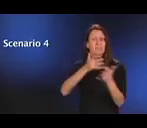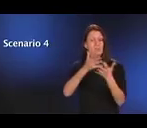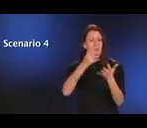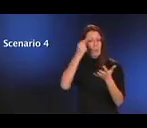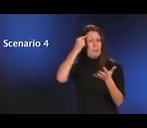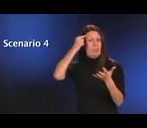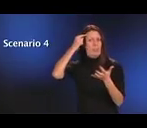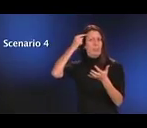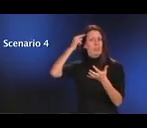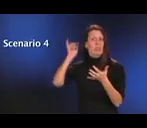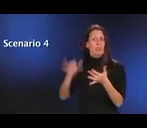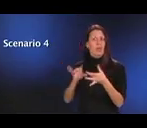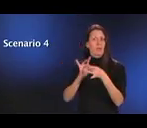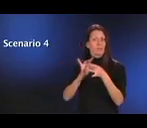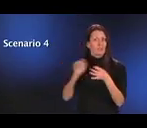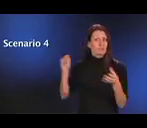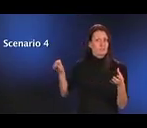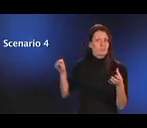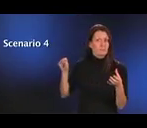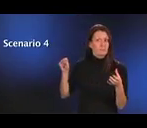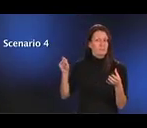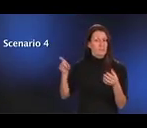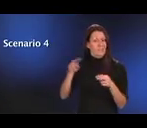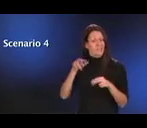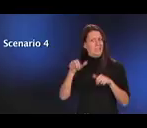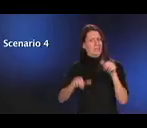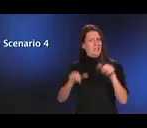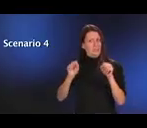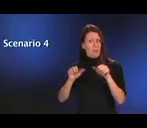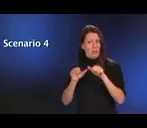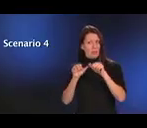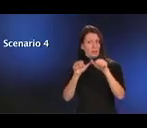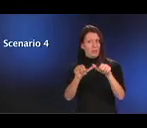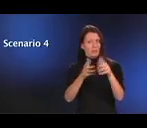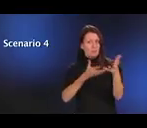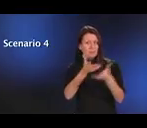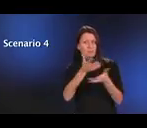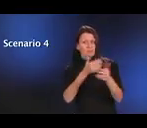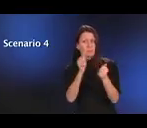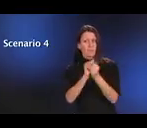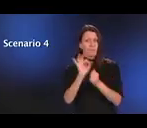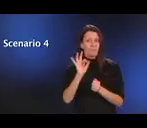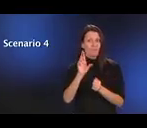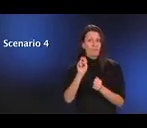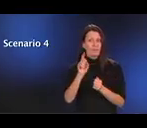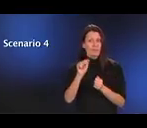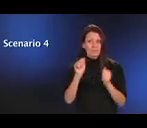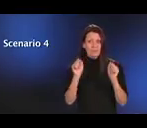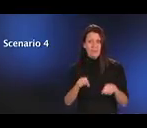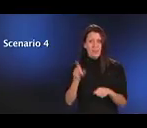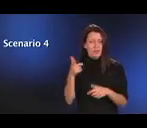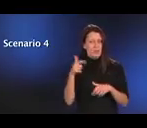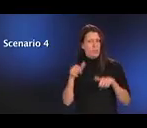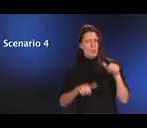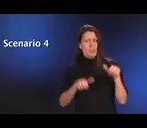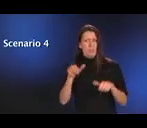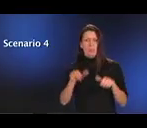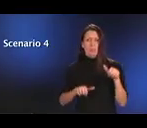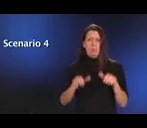Discussing Freda's situation brings up a lot of emotions and bad memories for Cindy, and she's not sure she can continue to work effectively with